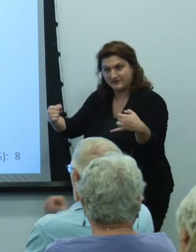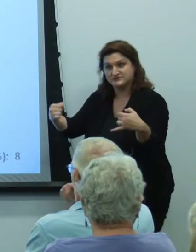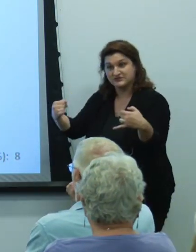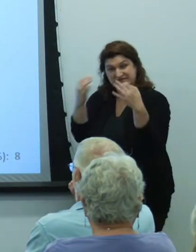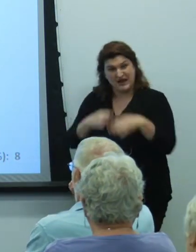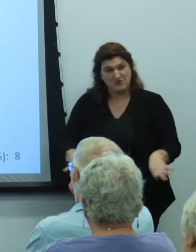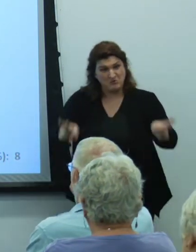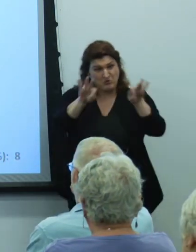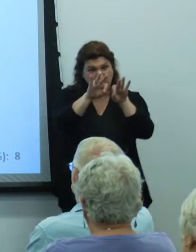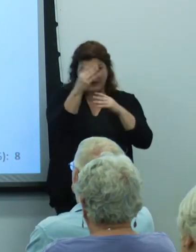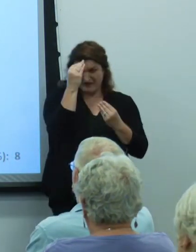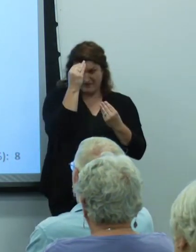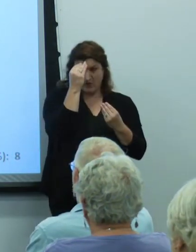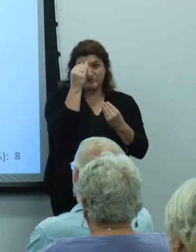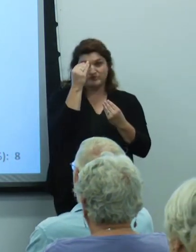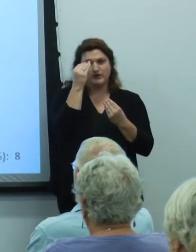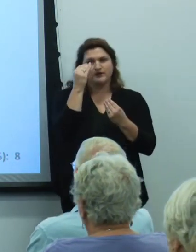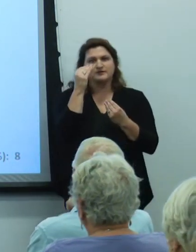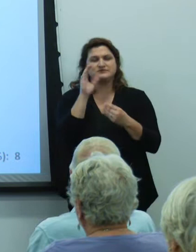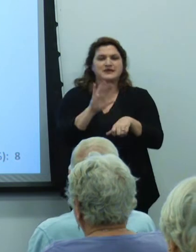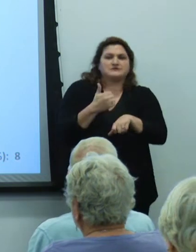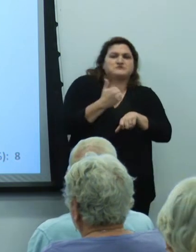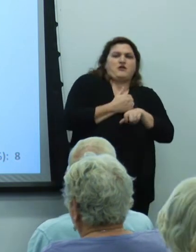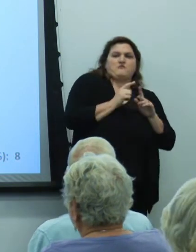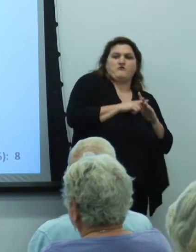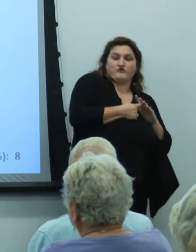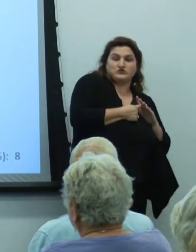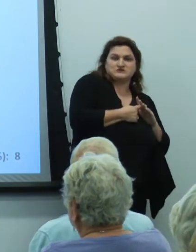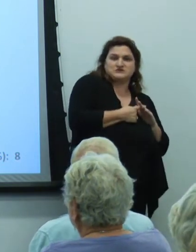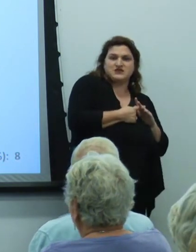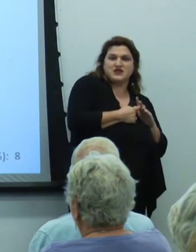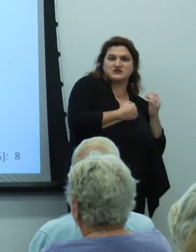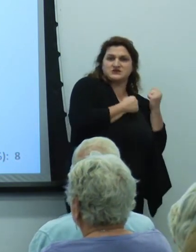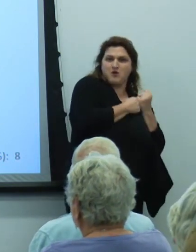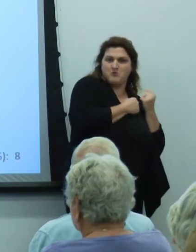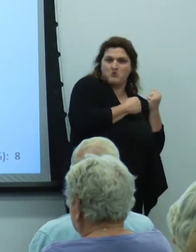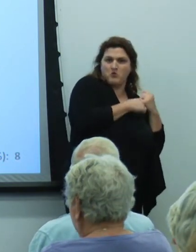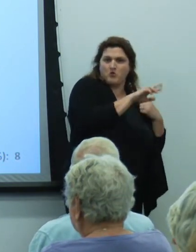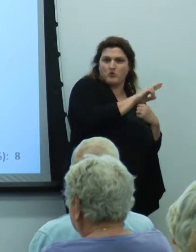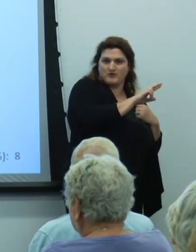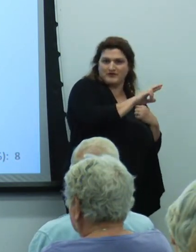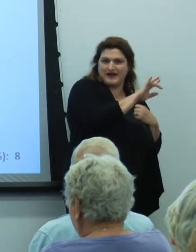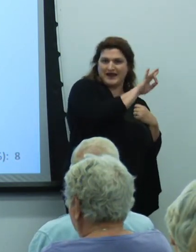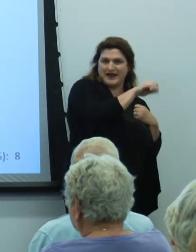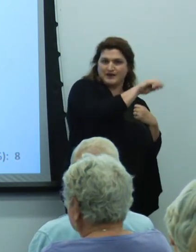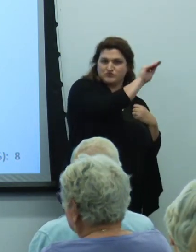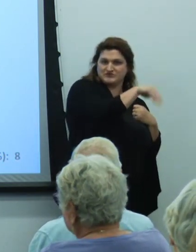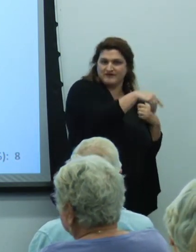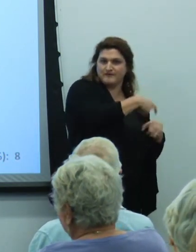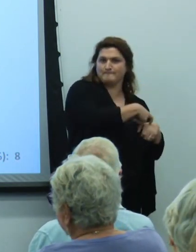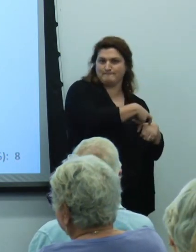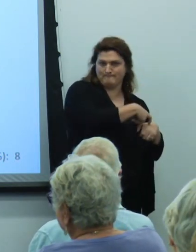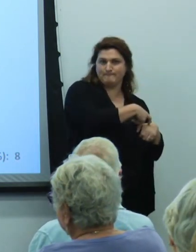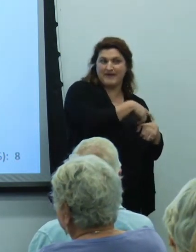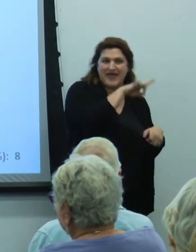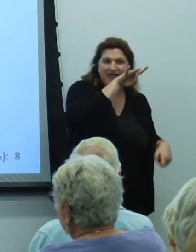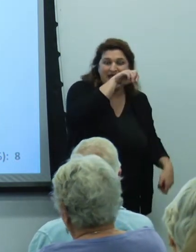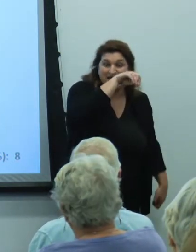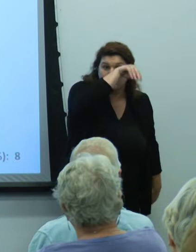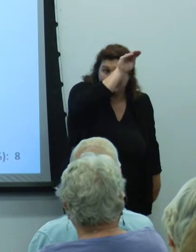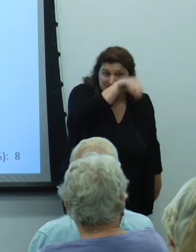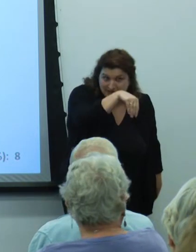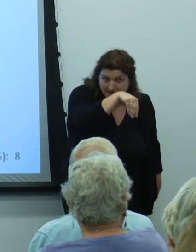what they did initially is they just favored Republicans 80% of the time.